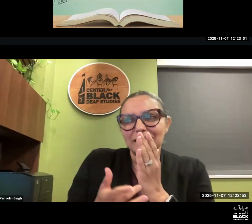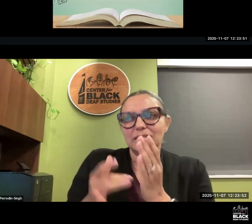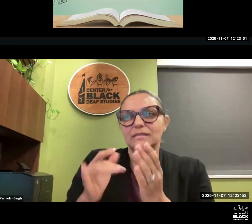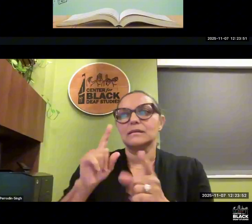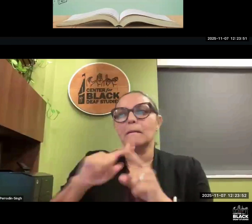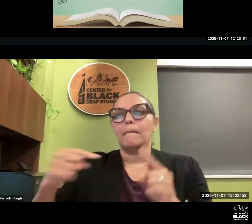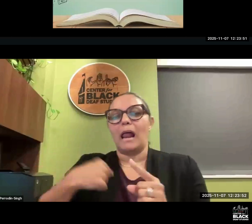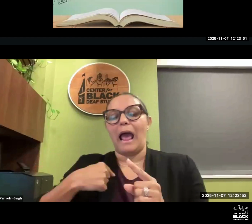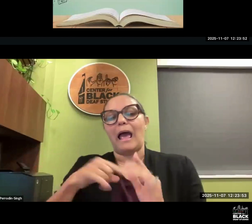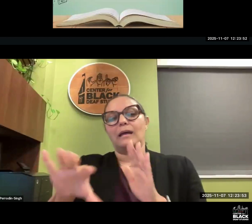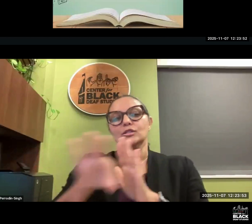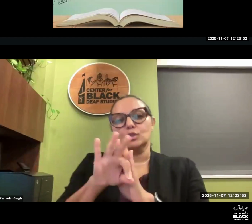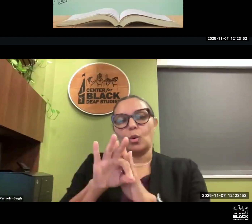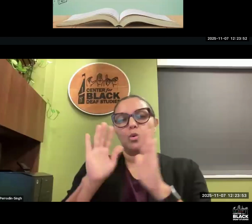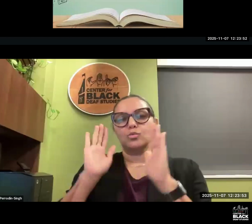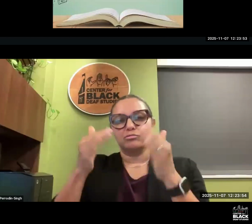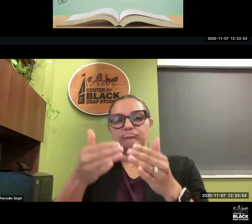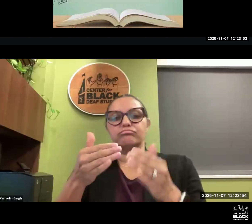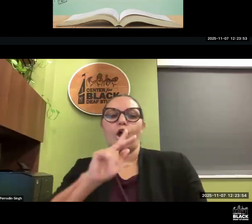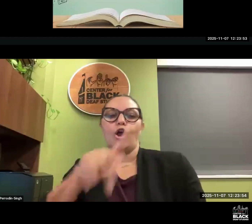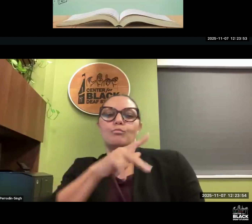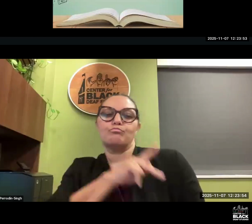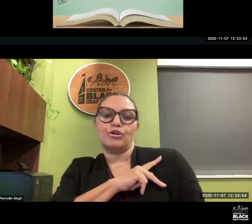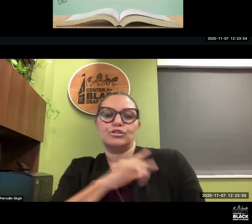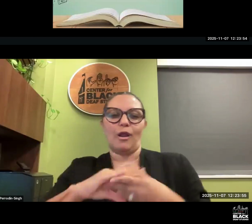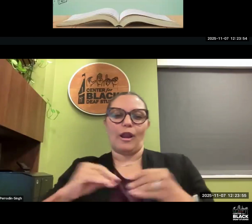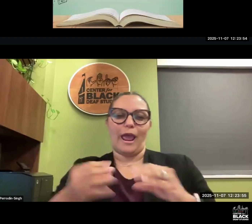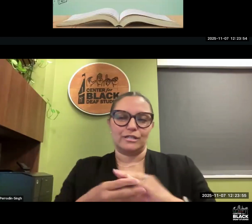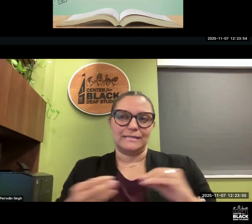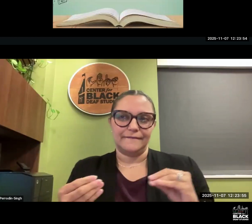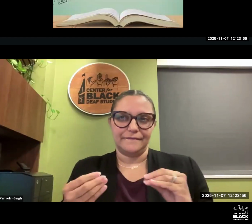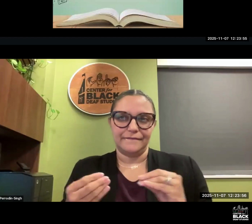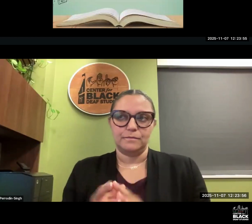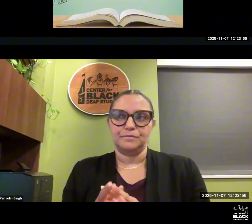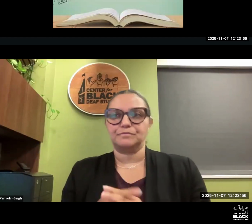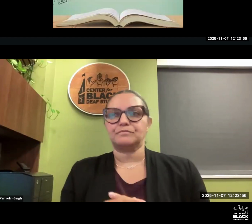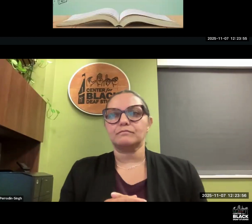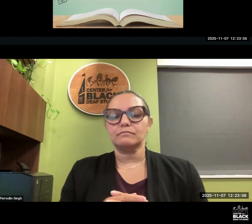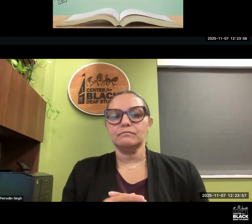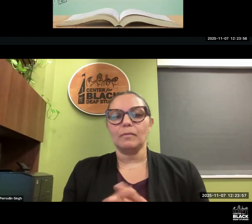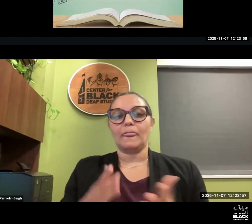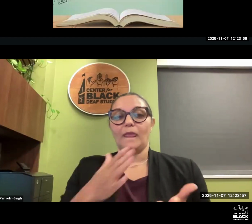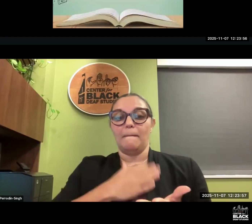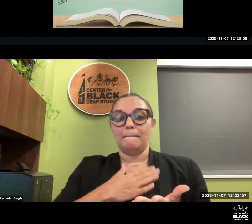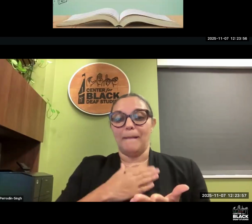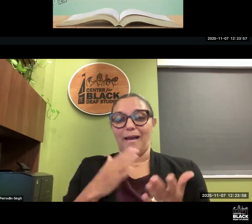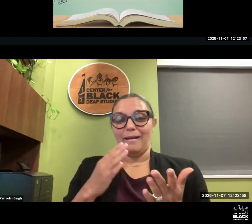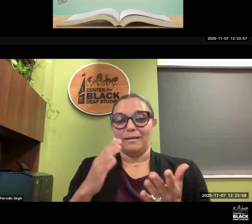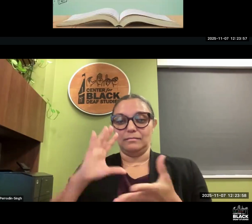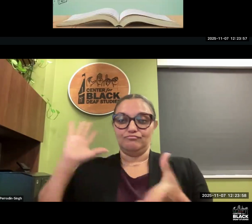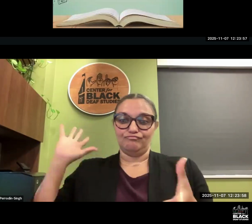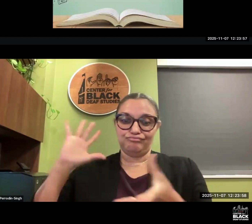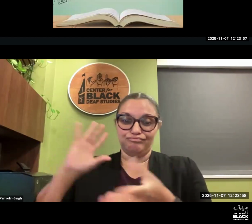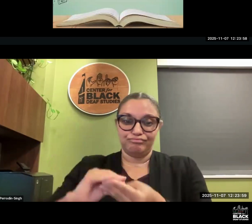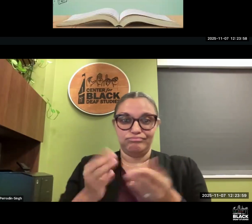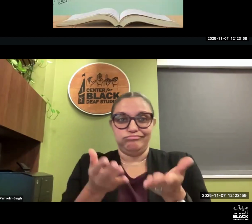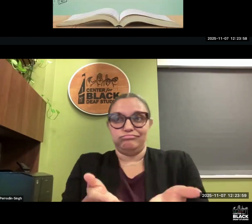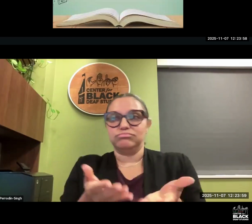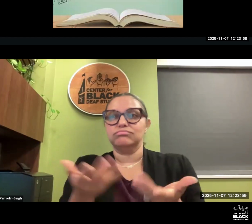Elise does have several different techniques that they have listed. But for me, I decided to highlight